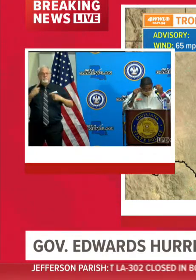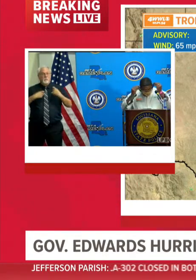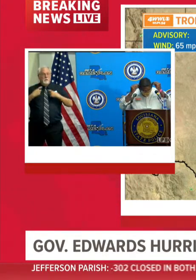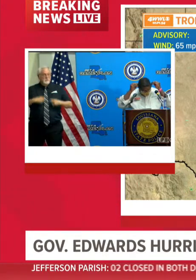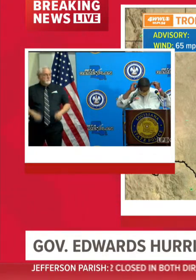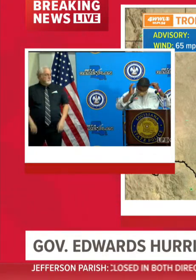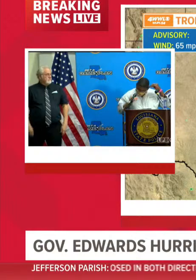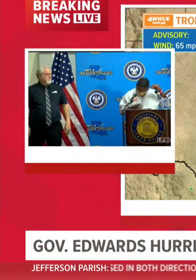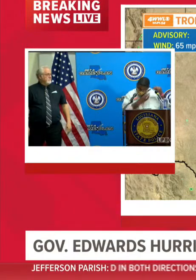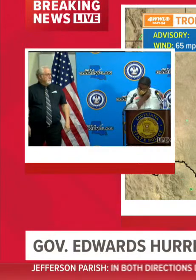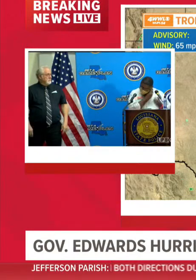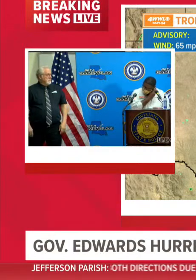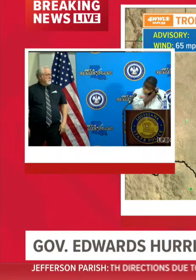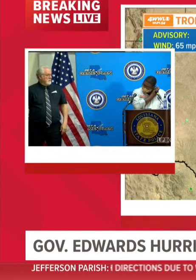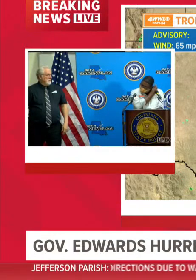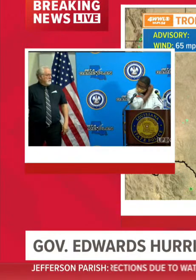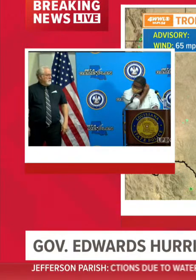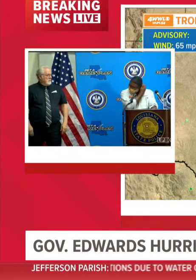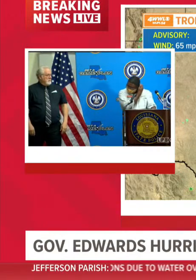Thank you.